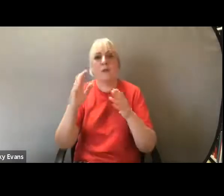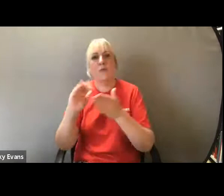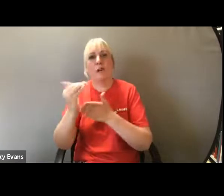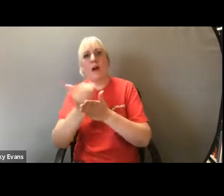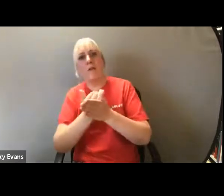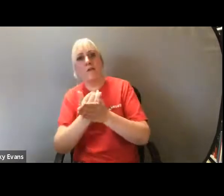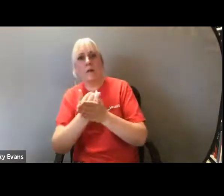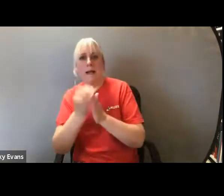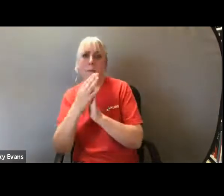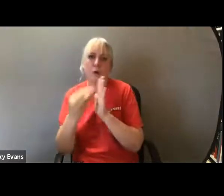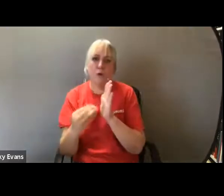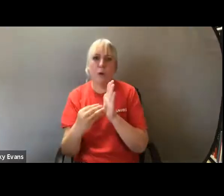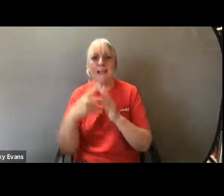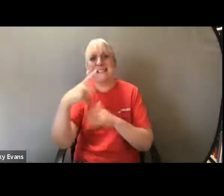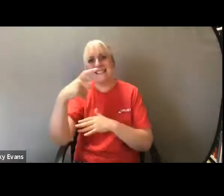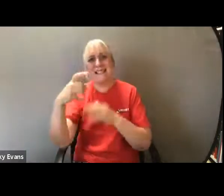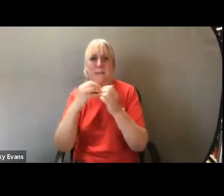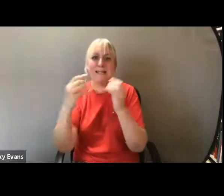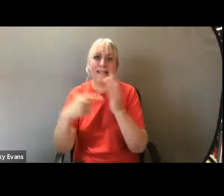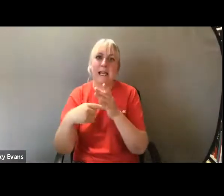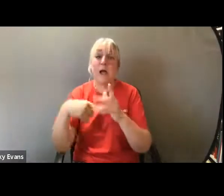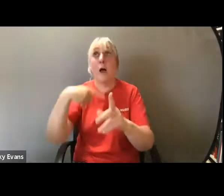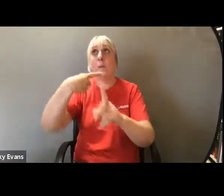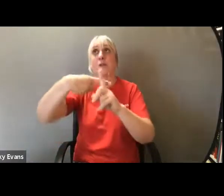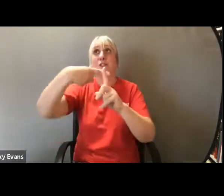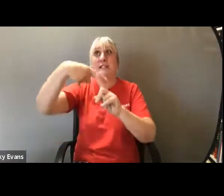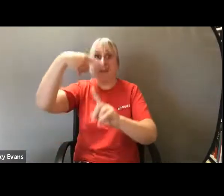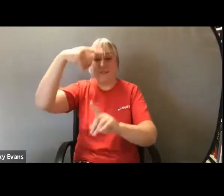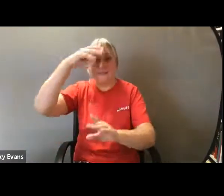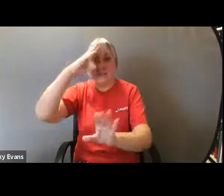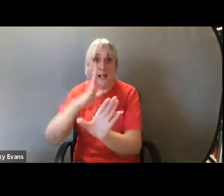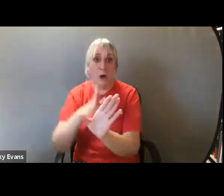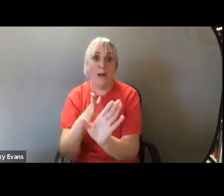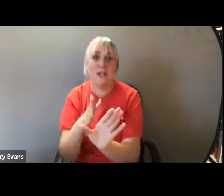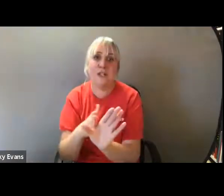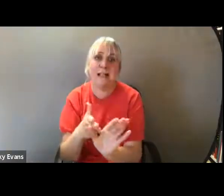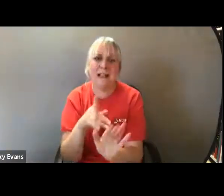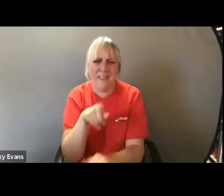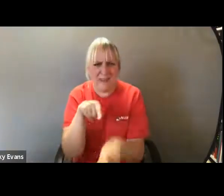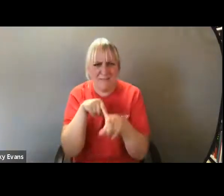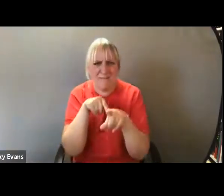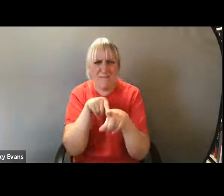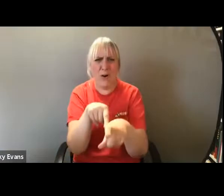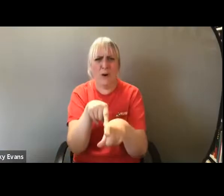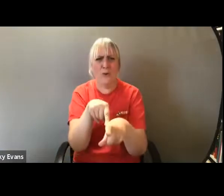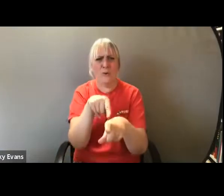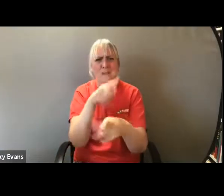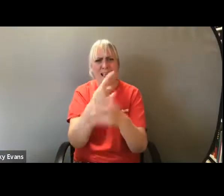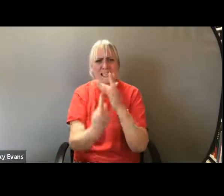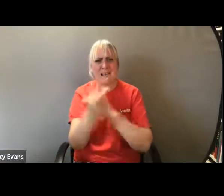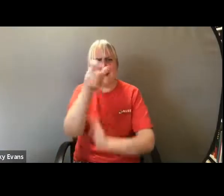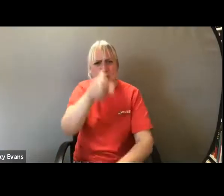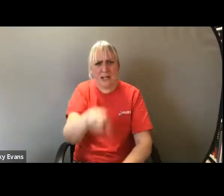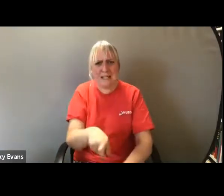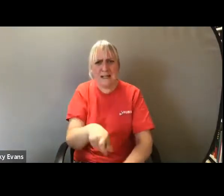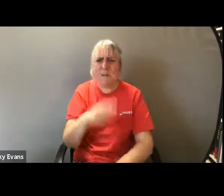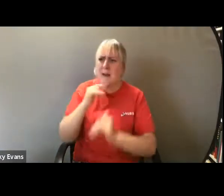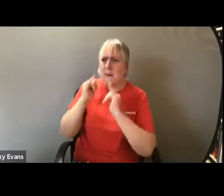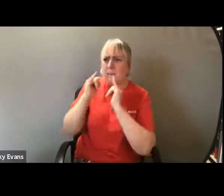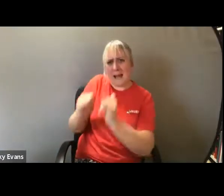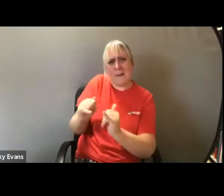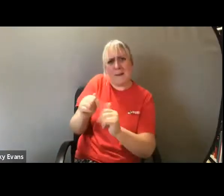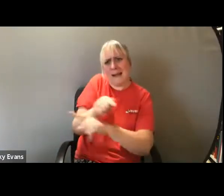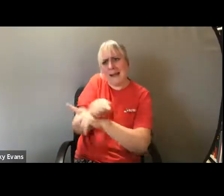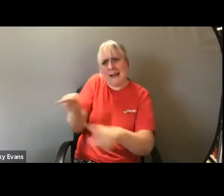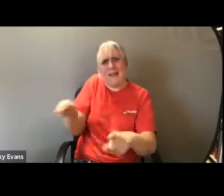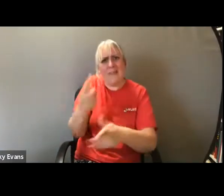positive psychology, which of course are in keeping with the individualism of capitalism and the blaming of the